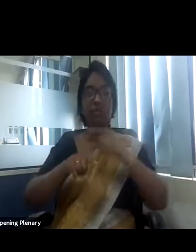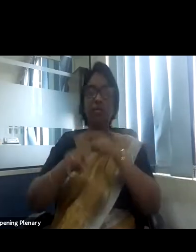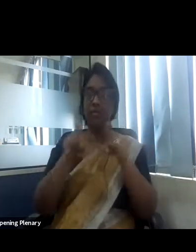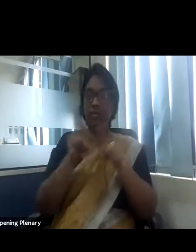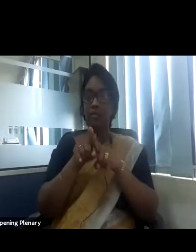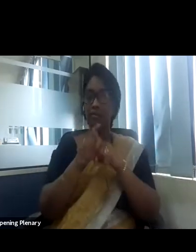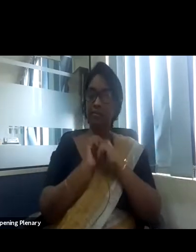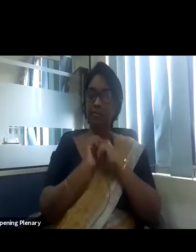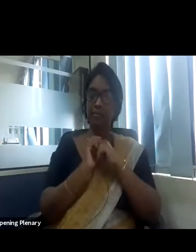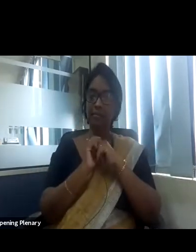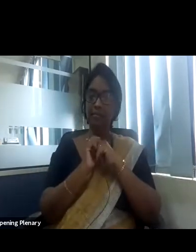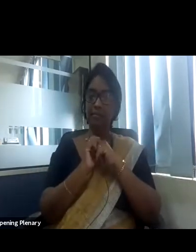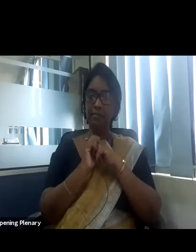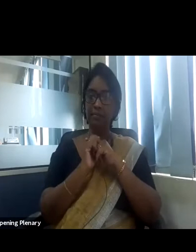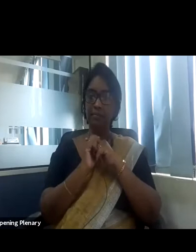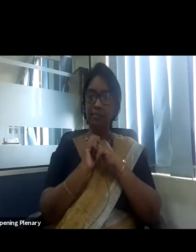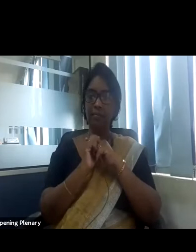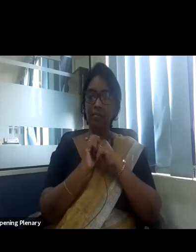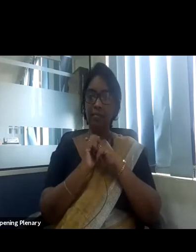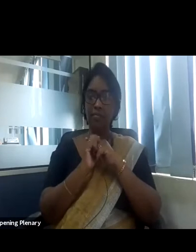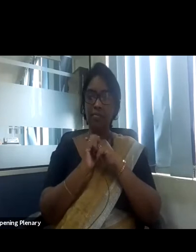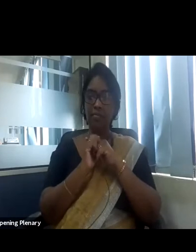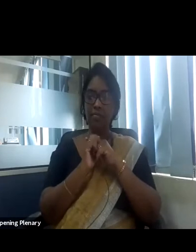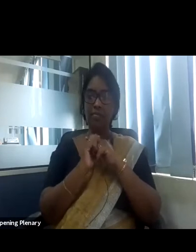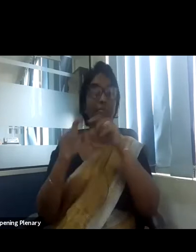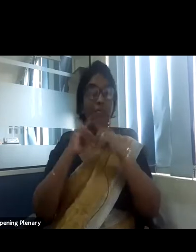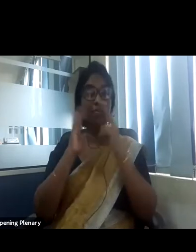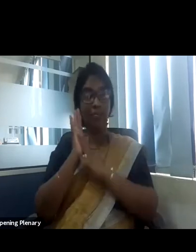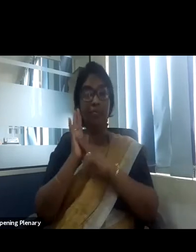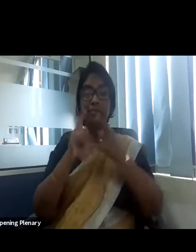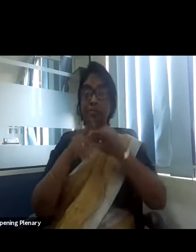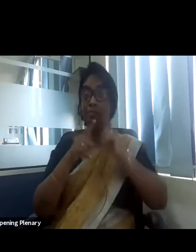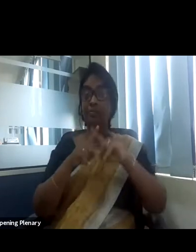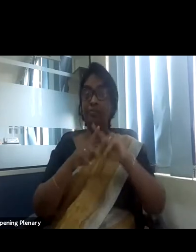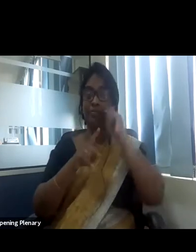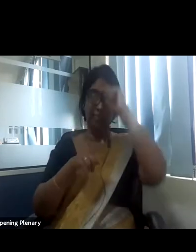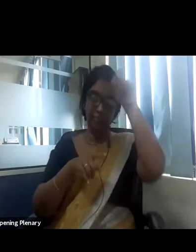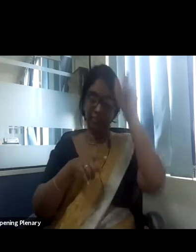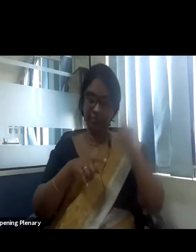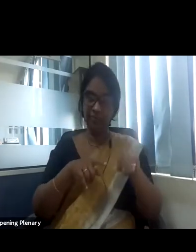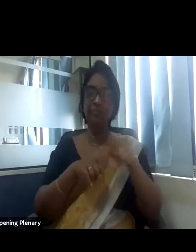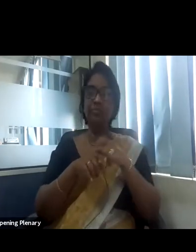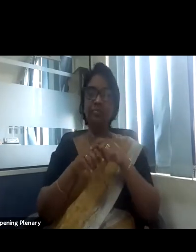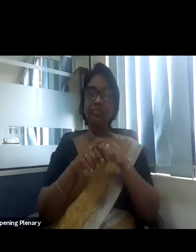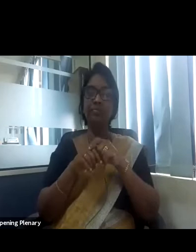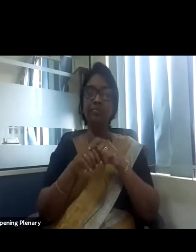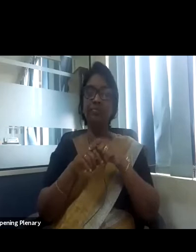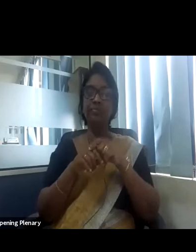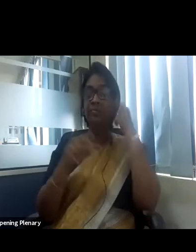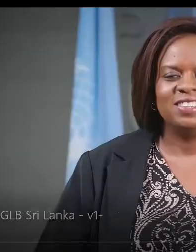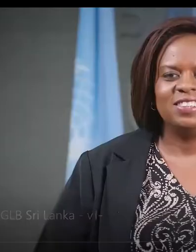Executive Director of UN Global Compact, to deliver her message on MGGLB Sri Lanka. Ms. Sando Jambo, over to